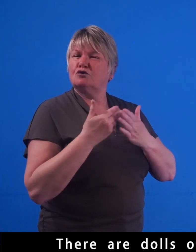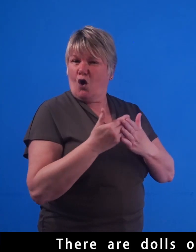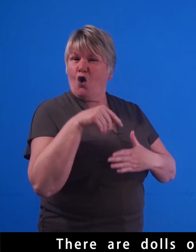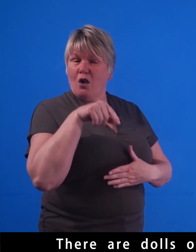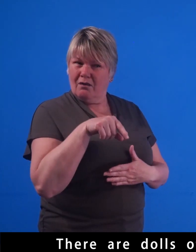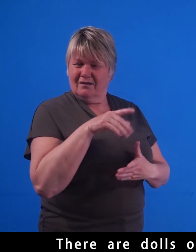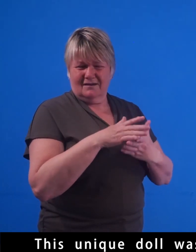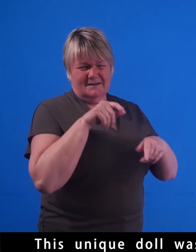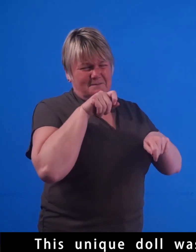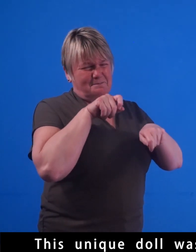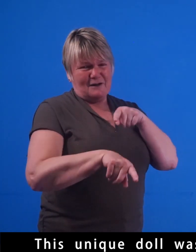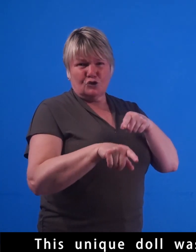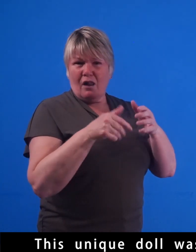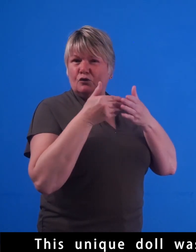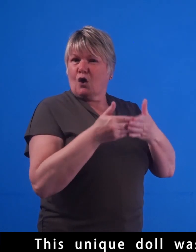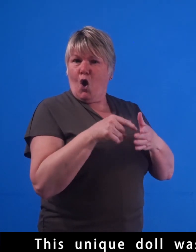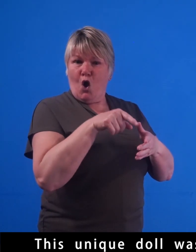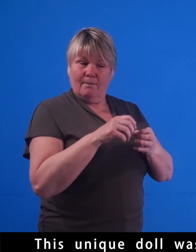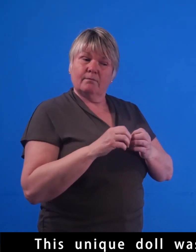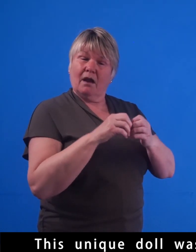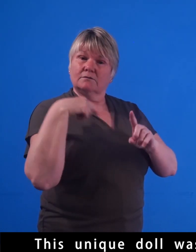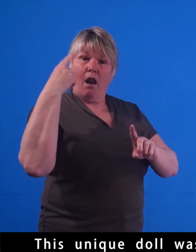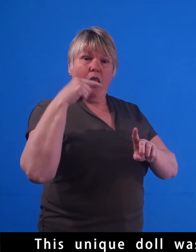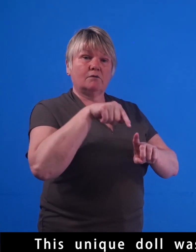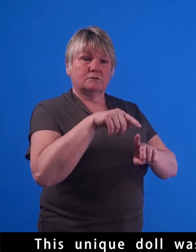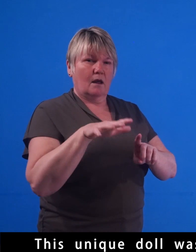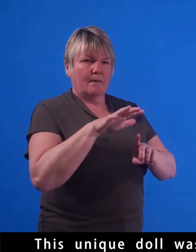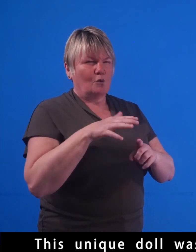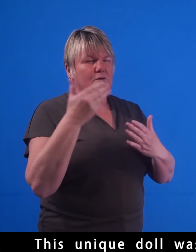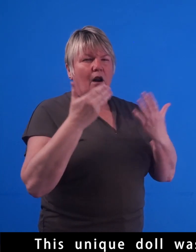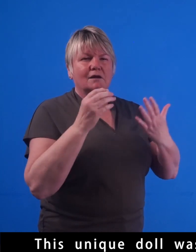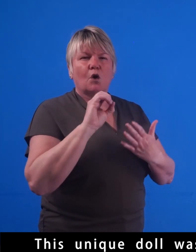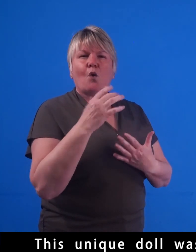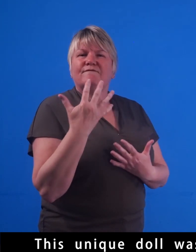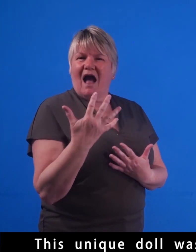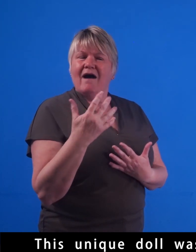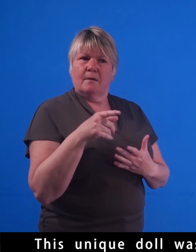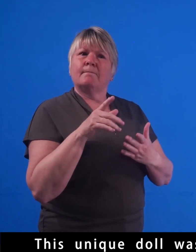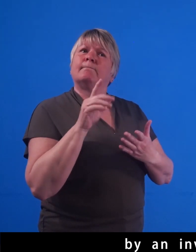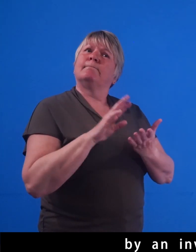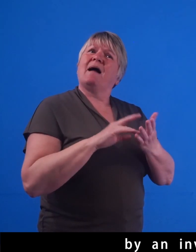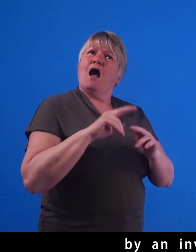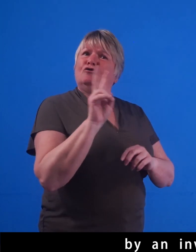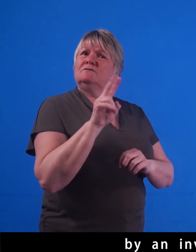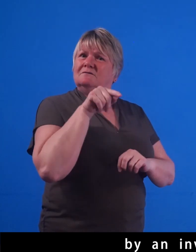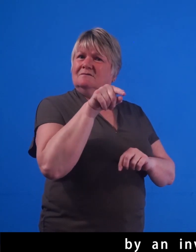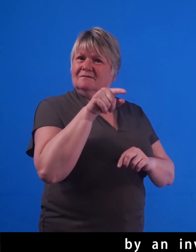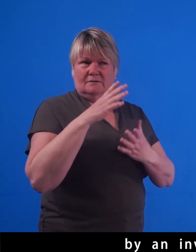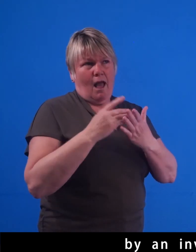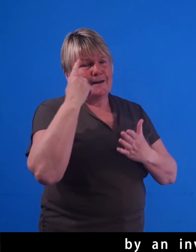doll. This unique doll was made in London about 1905 by an